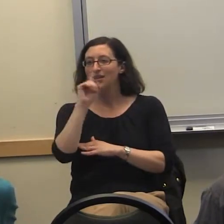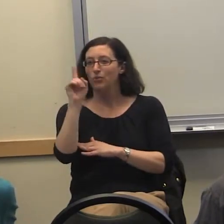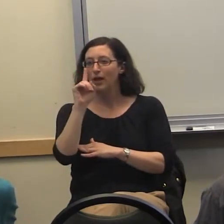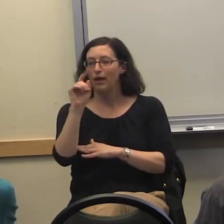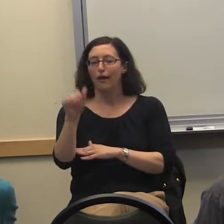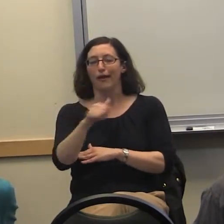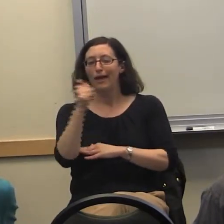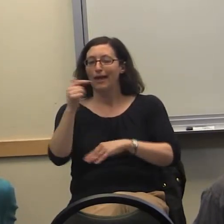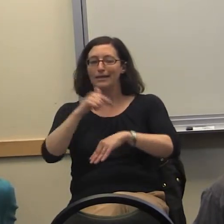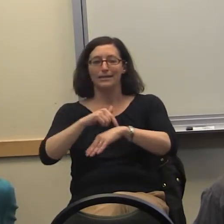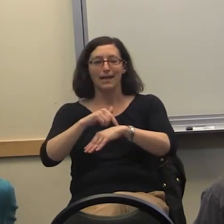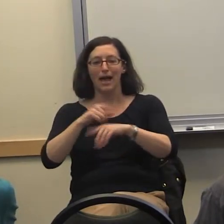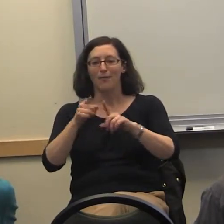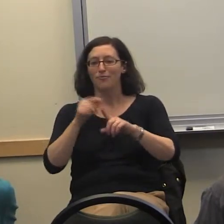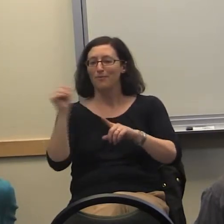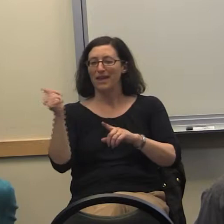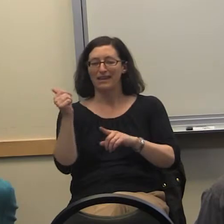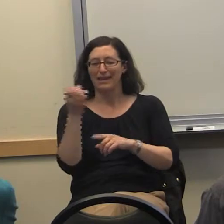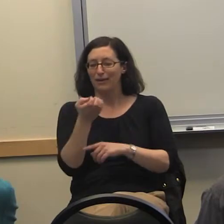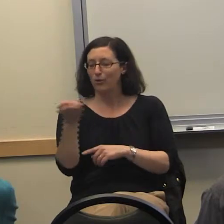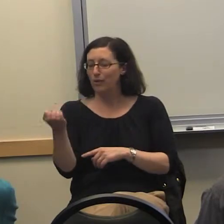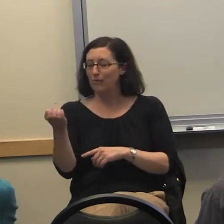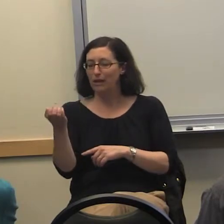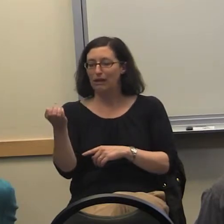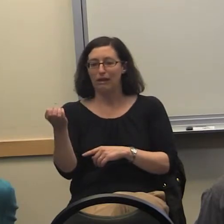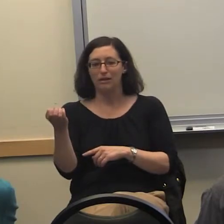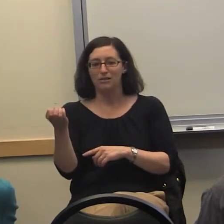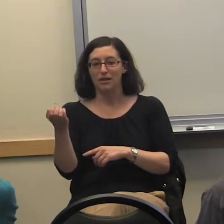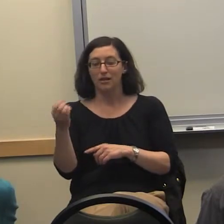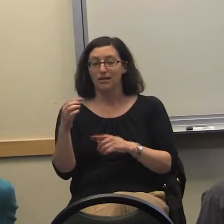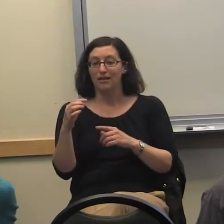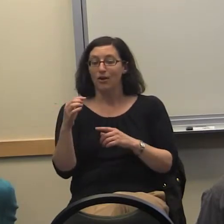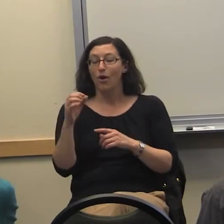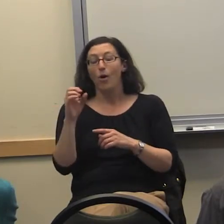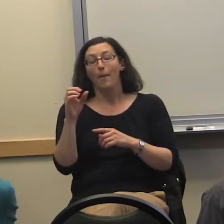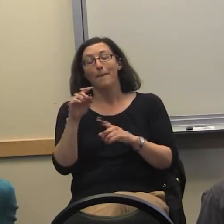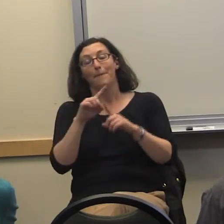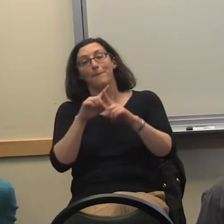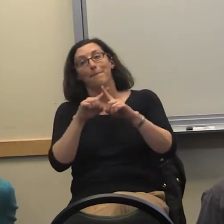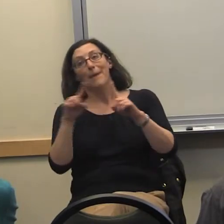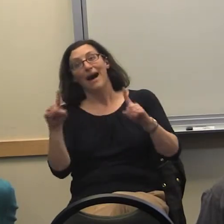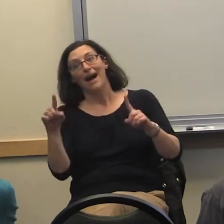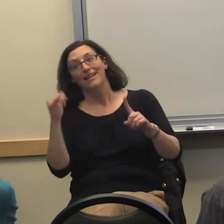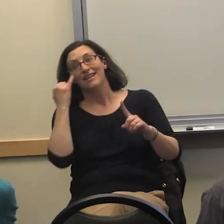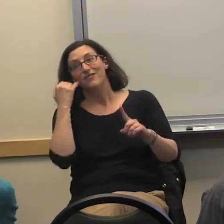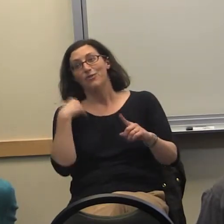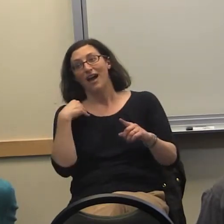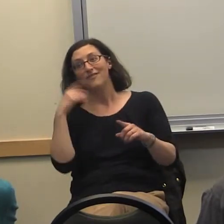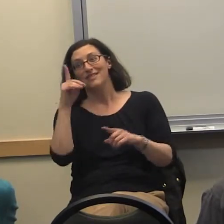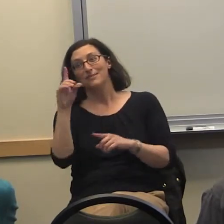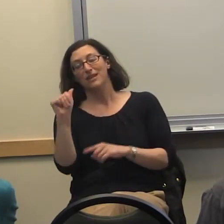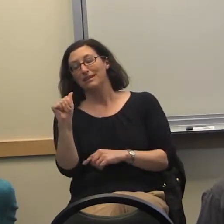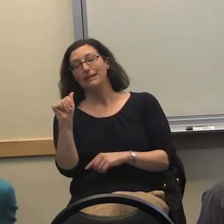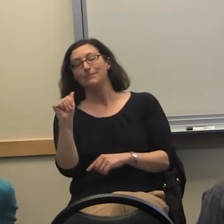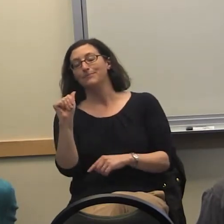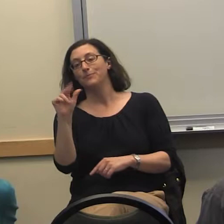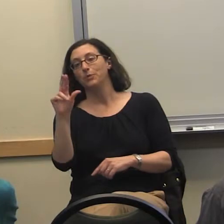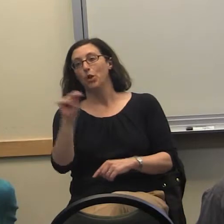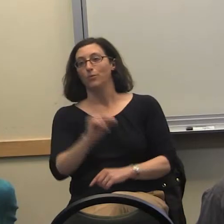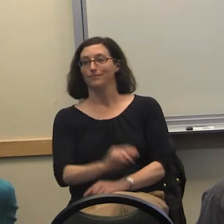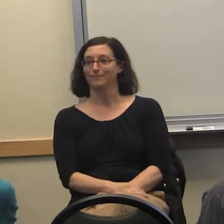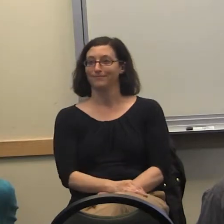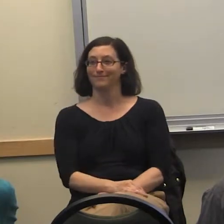and on any device, right? Unless you have a disability. So I'm going to open up a Google